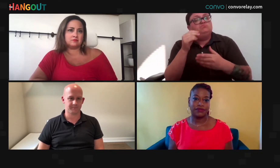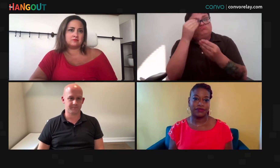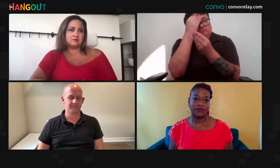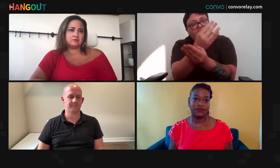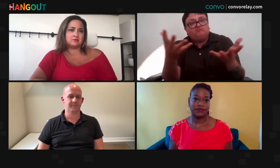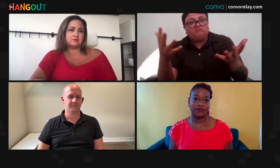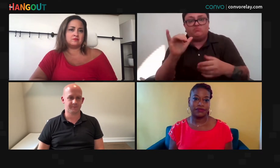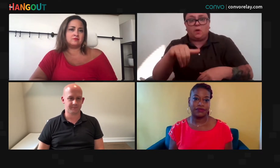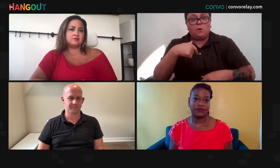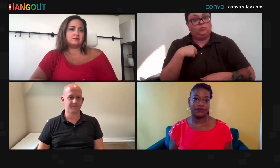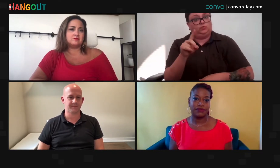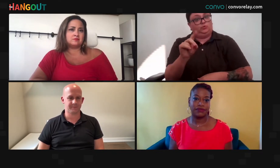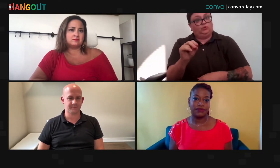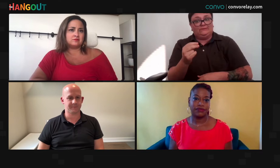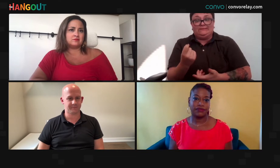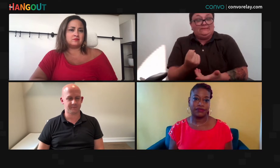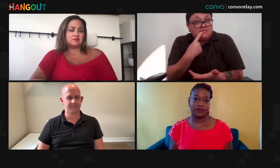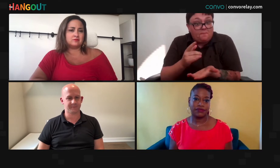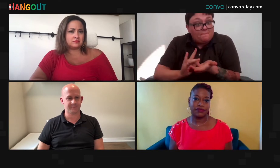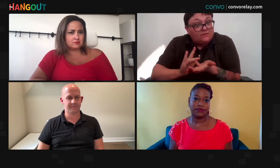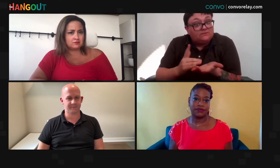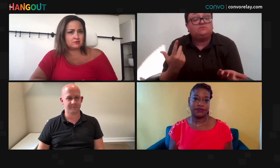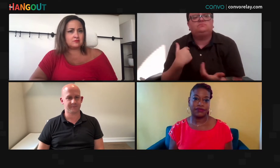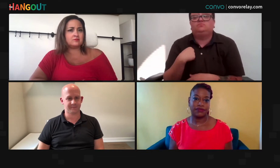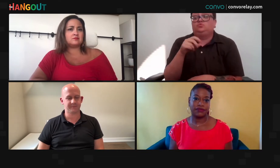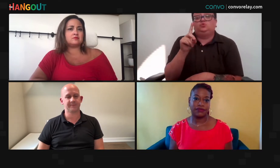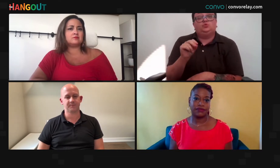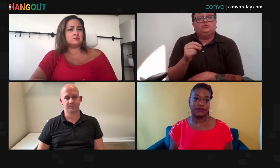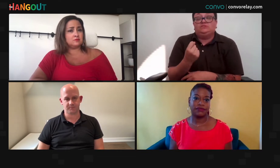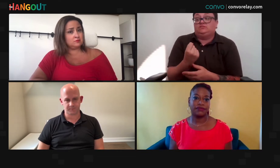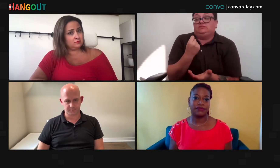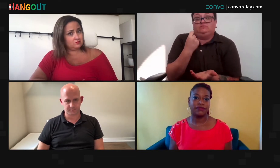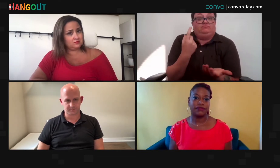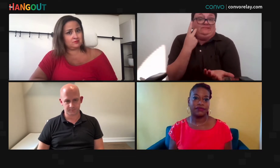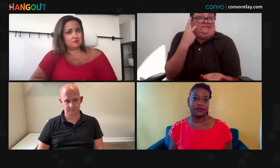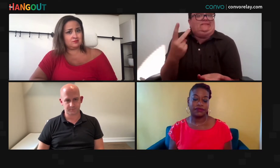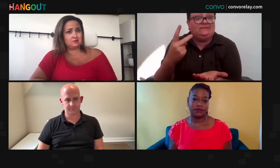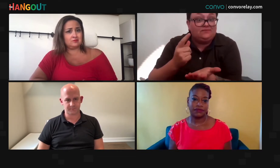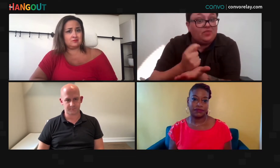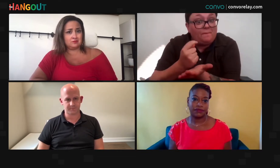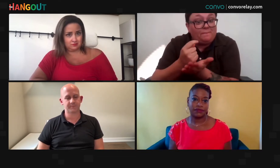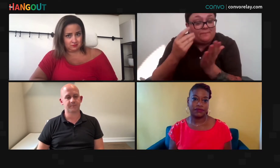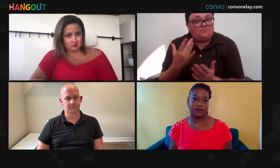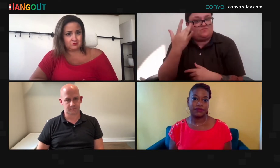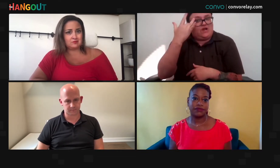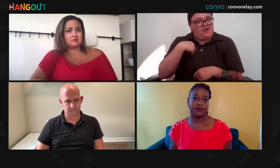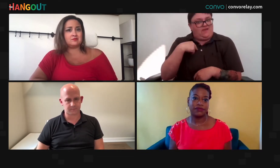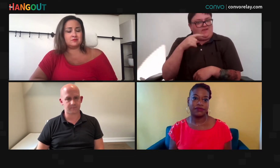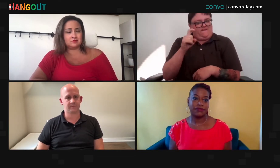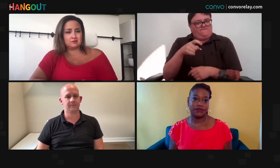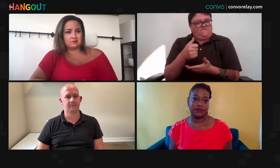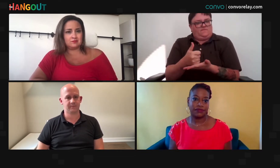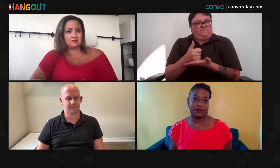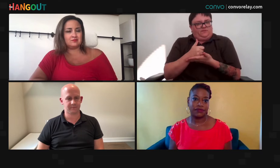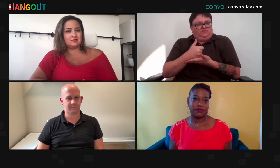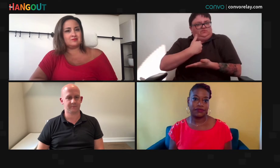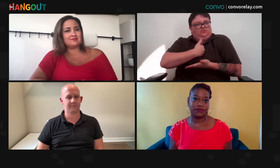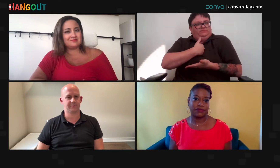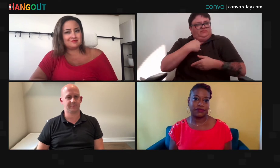So I do divulge that I do take medication. I do see a therapist because I